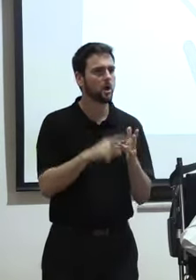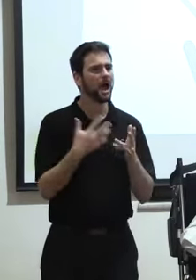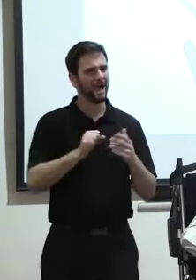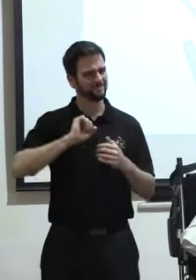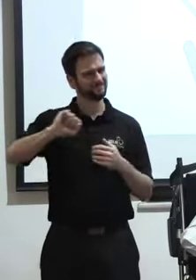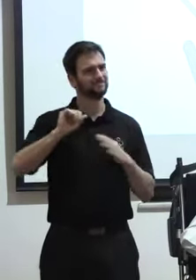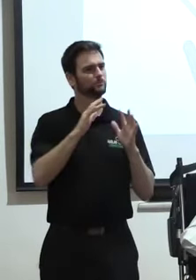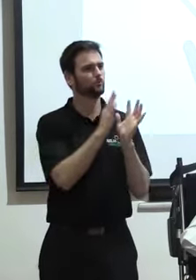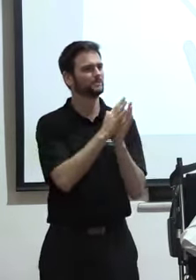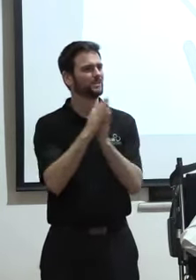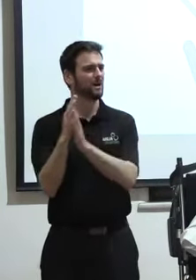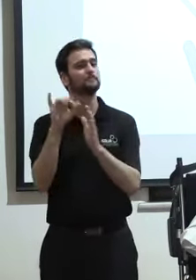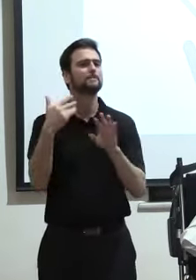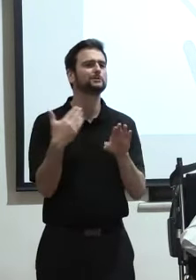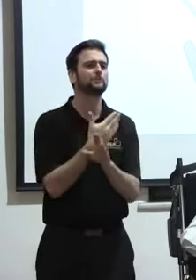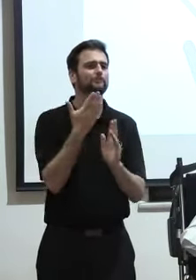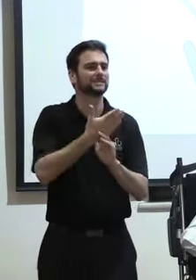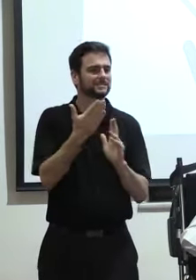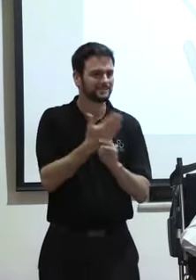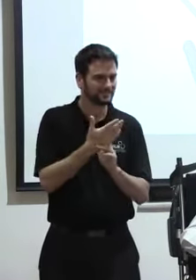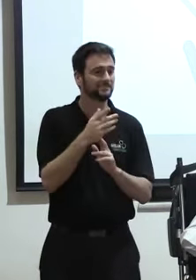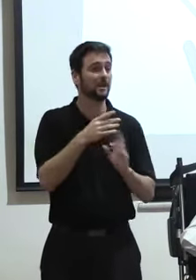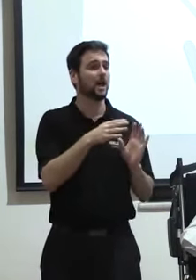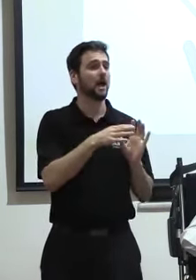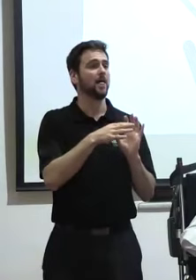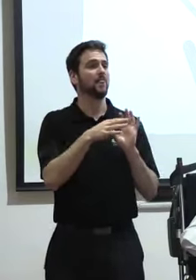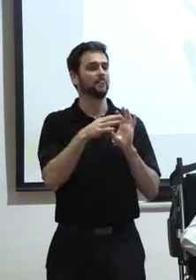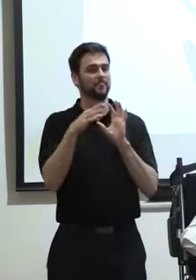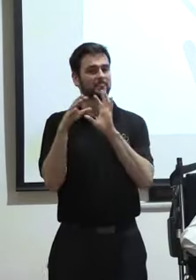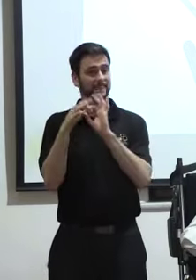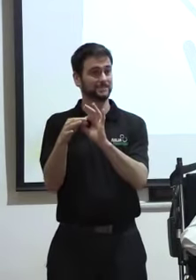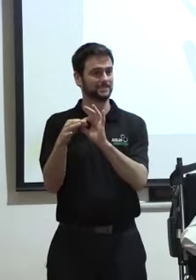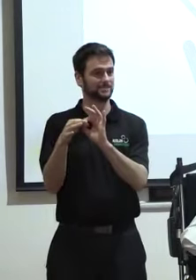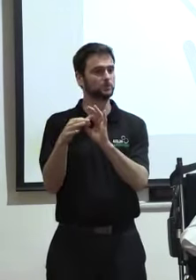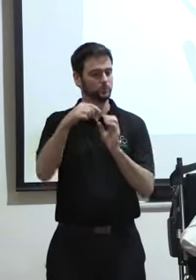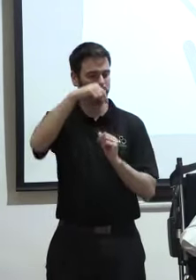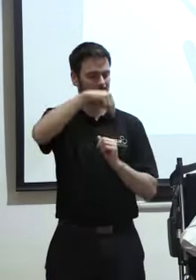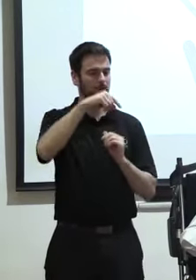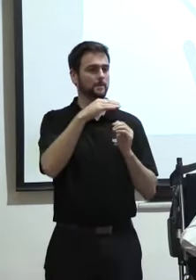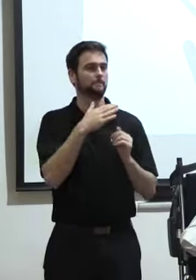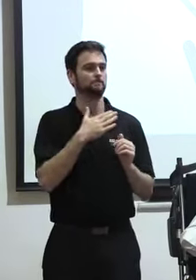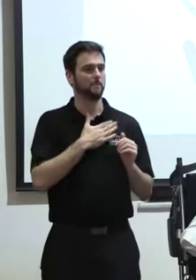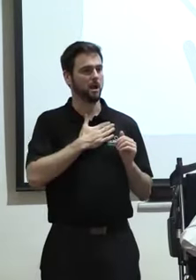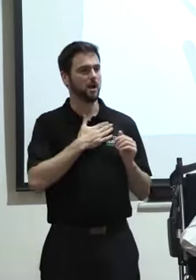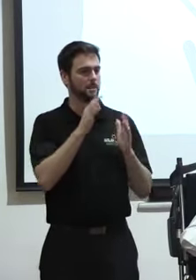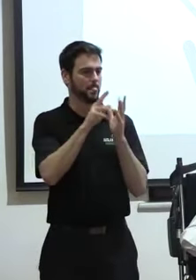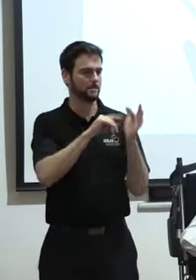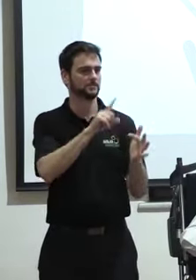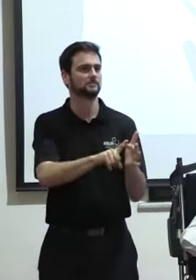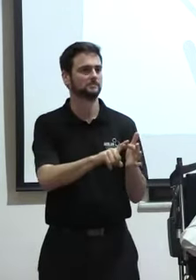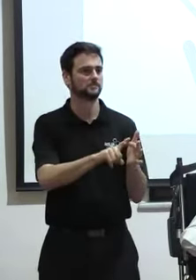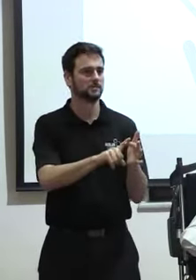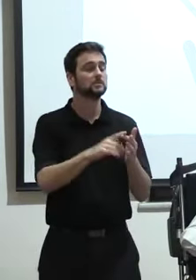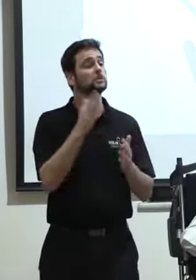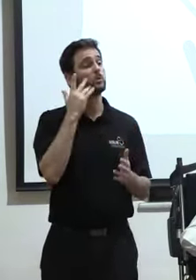Job Access, but this is a linked service to MyGov. So when you're in the NDIS, you can set up your